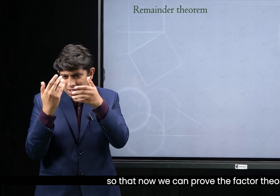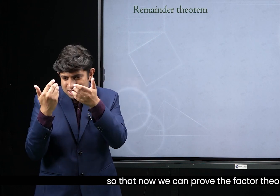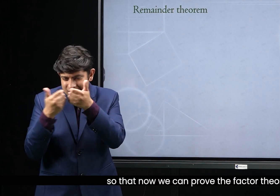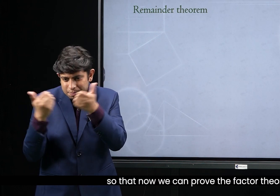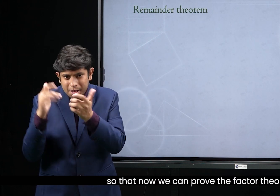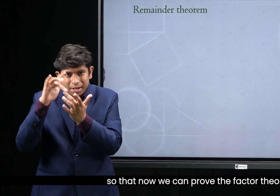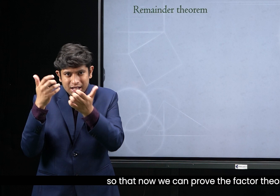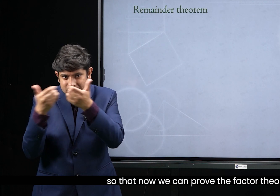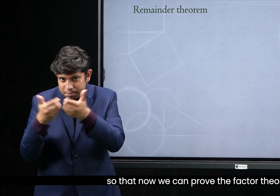prove the factor theorem.